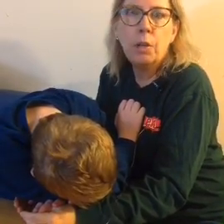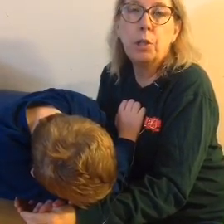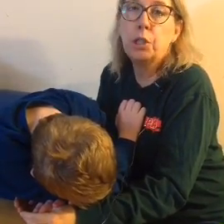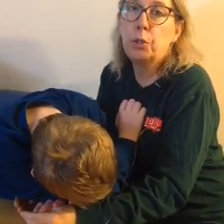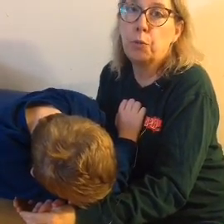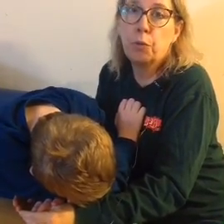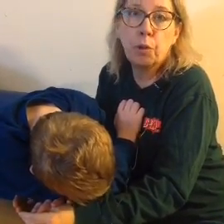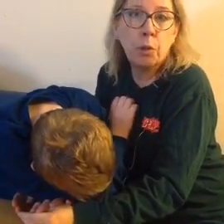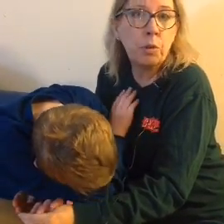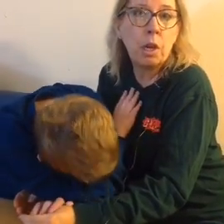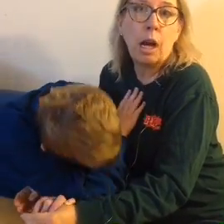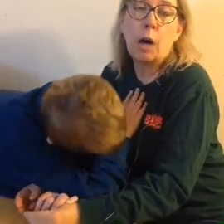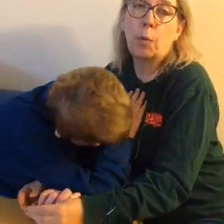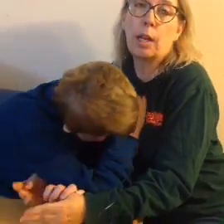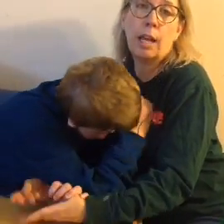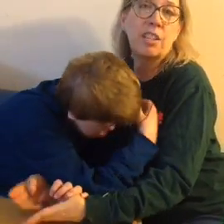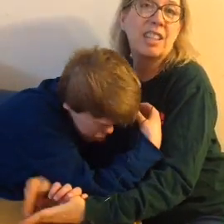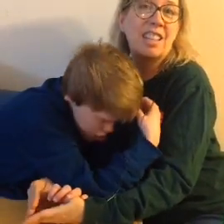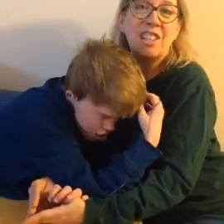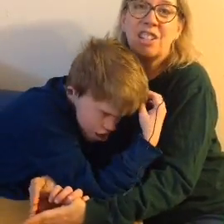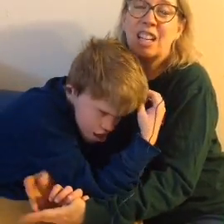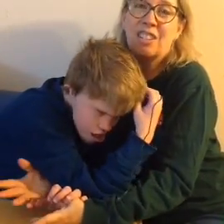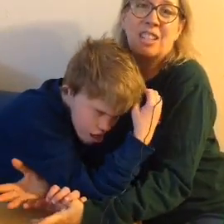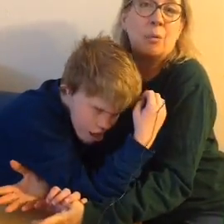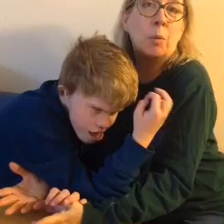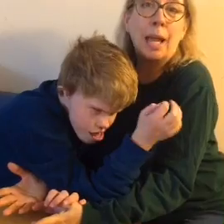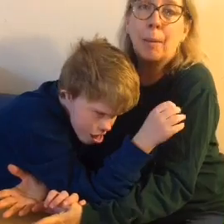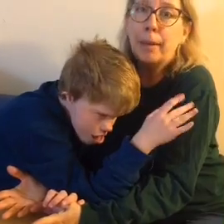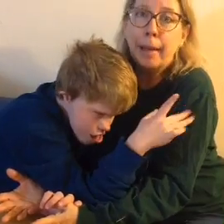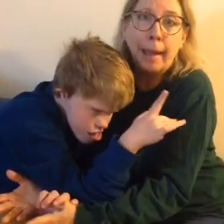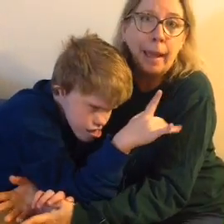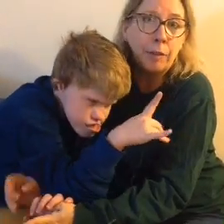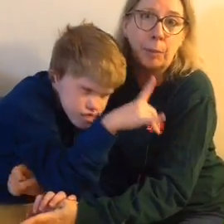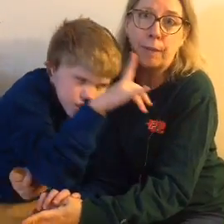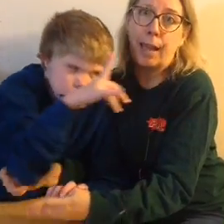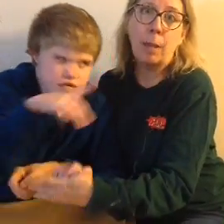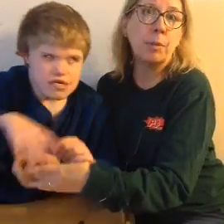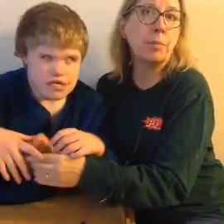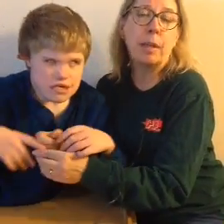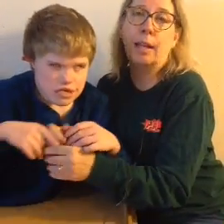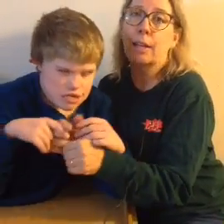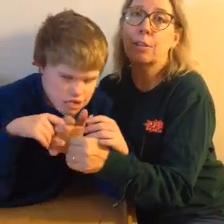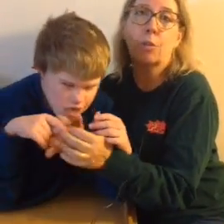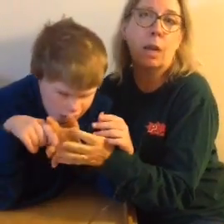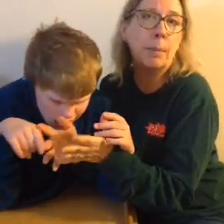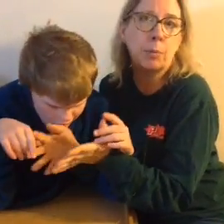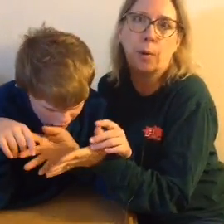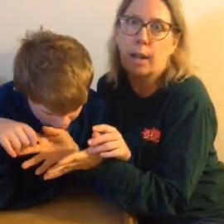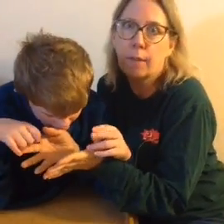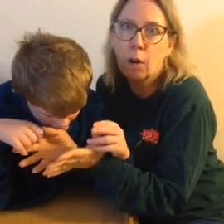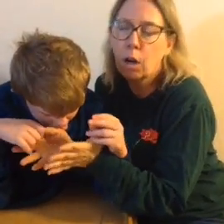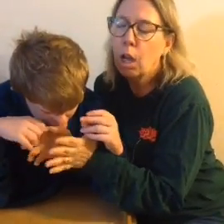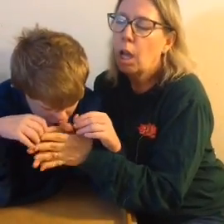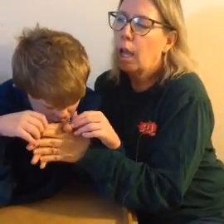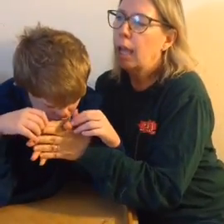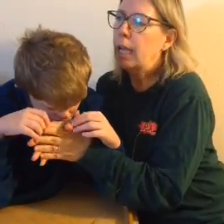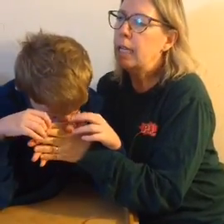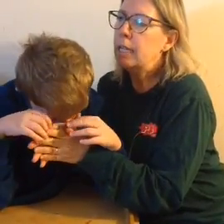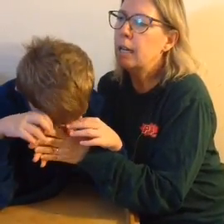could do fruit. I'll run out to the kitchen. I'll see what we happen to have. Do we have apples, bananas, grapes, whatever? And